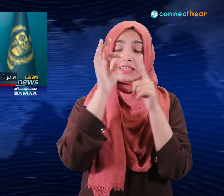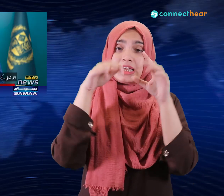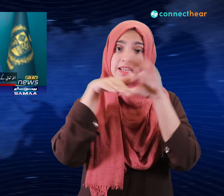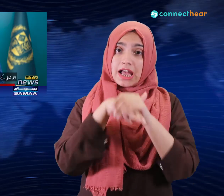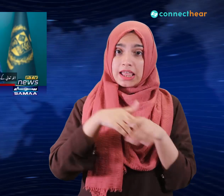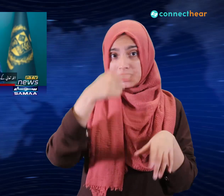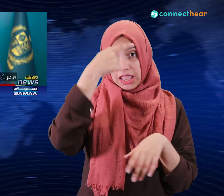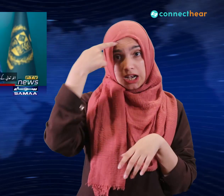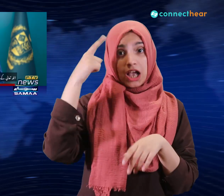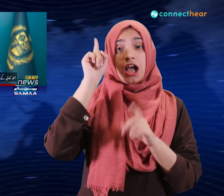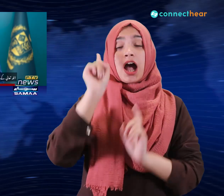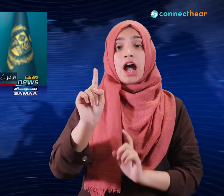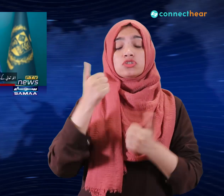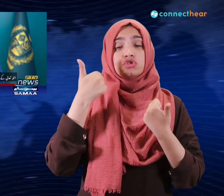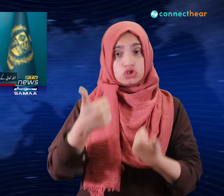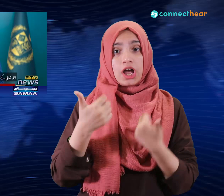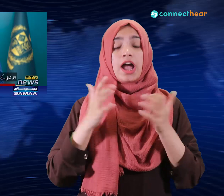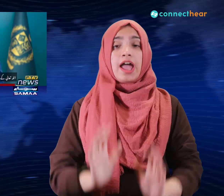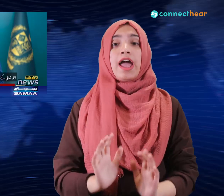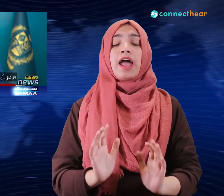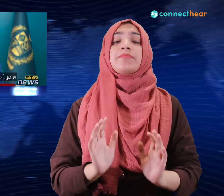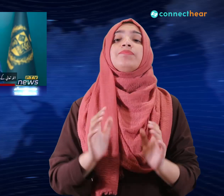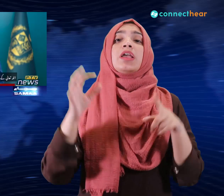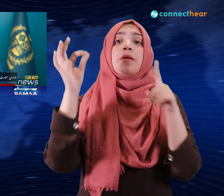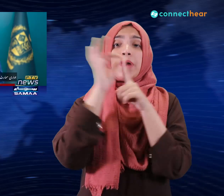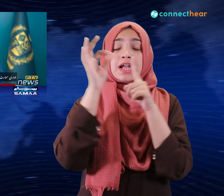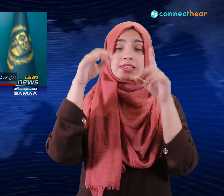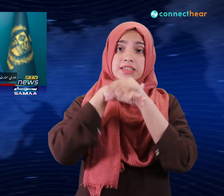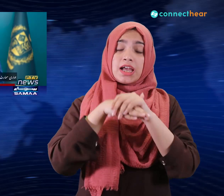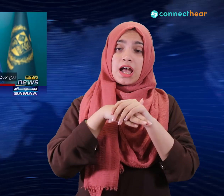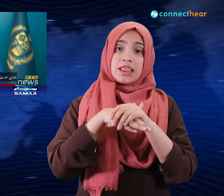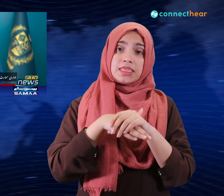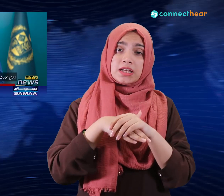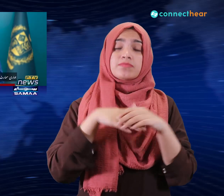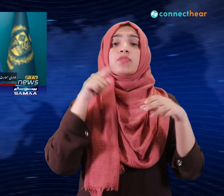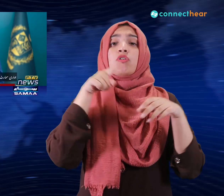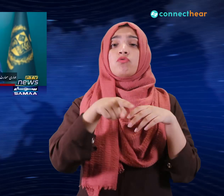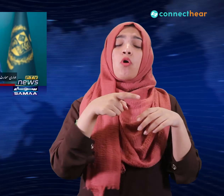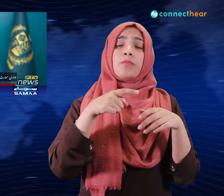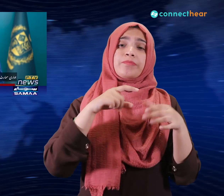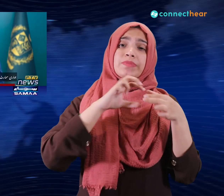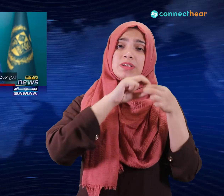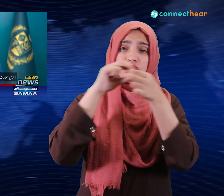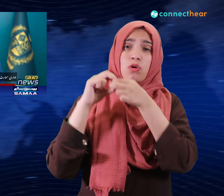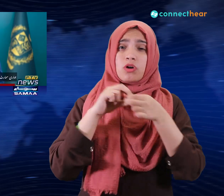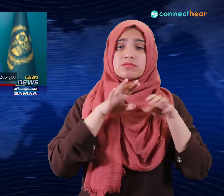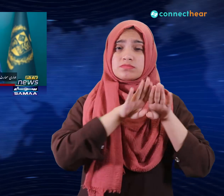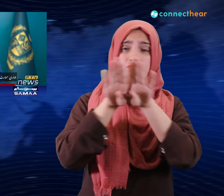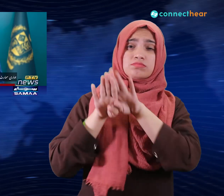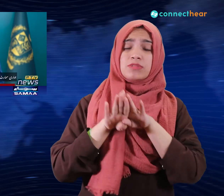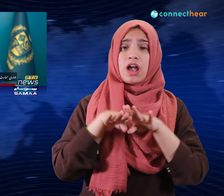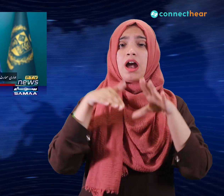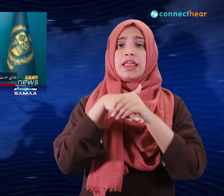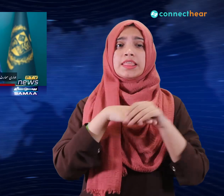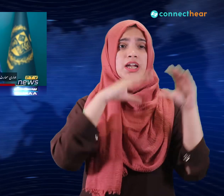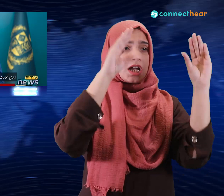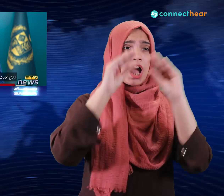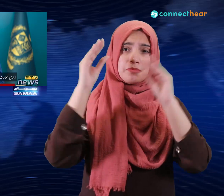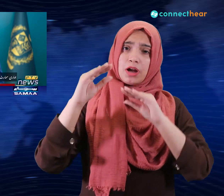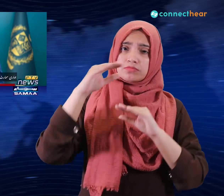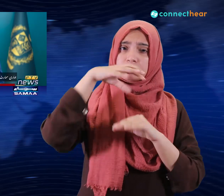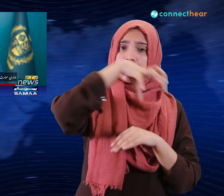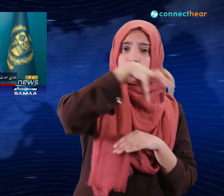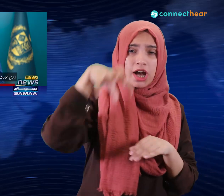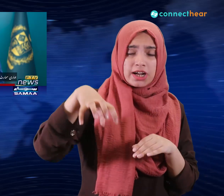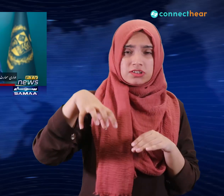more fortunate than other countries. Through our policies of smart lockdowns and focus on the